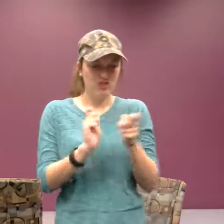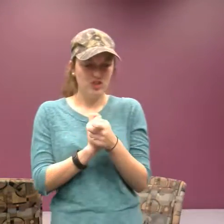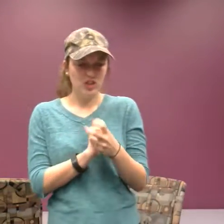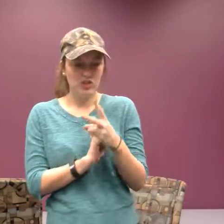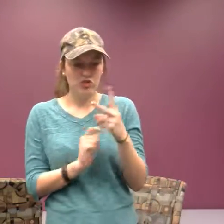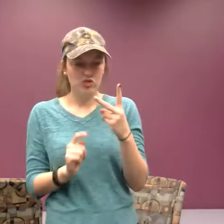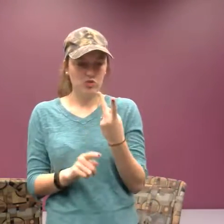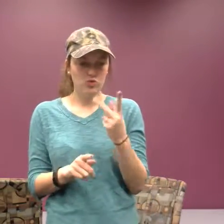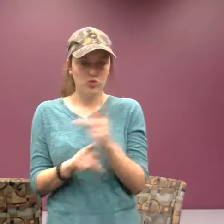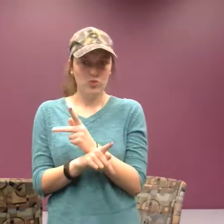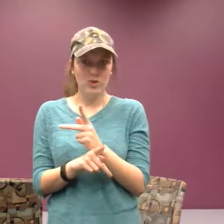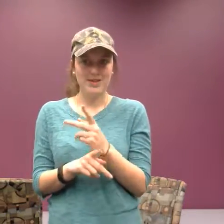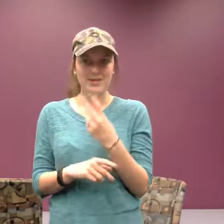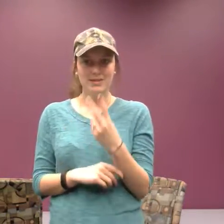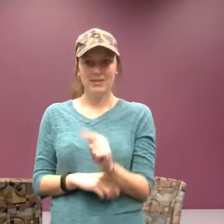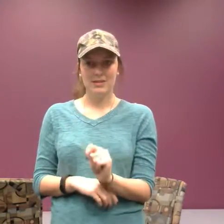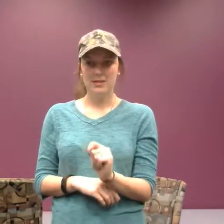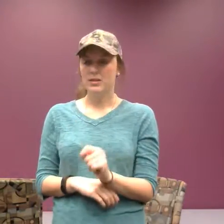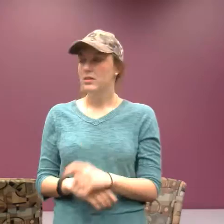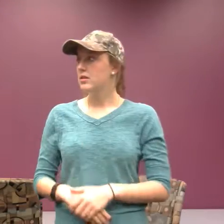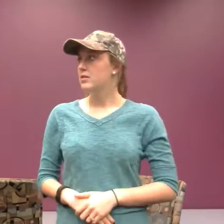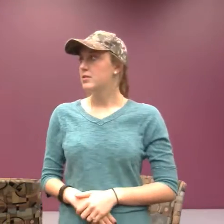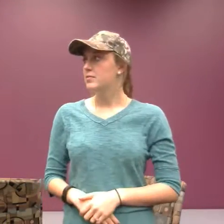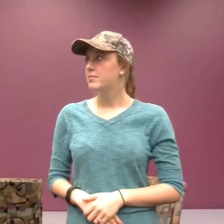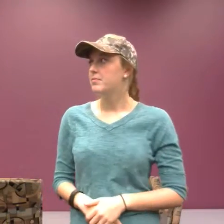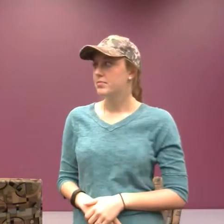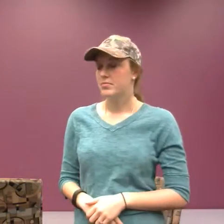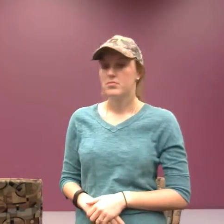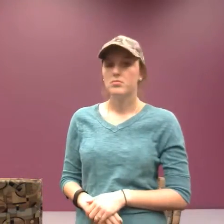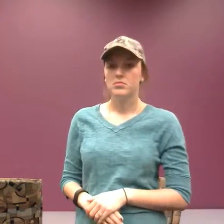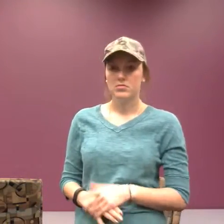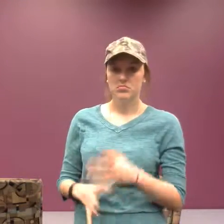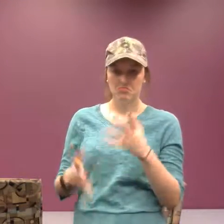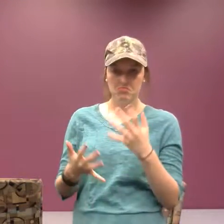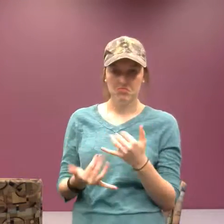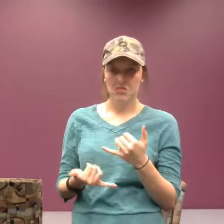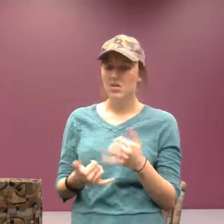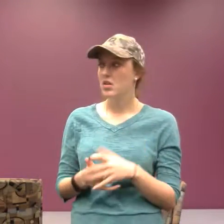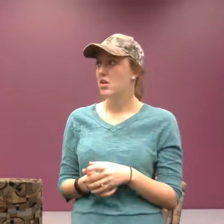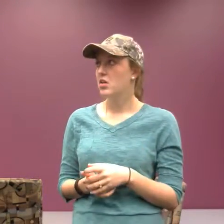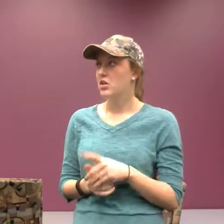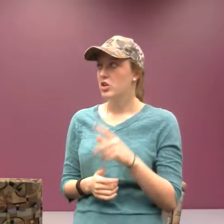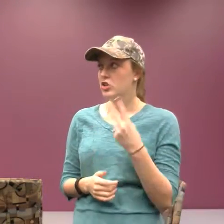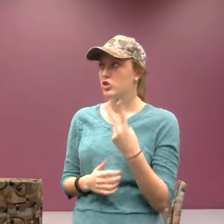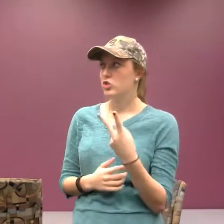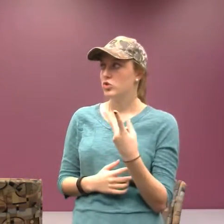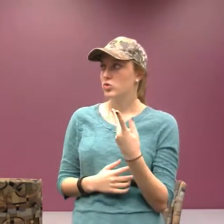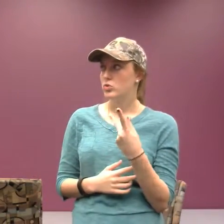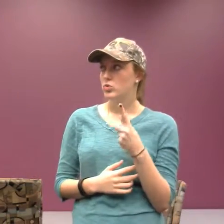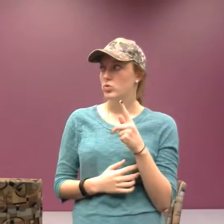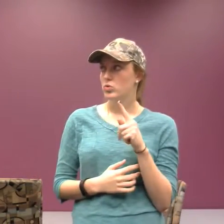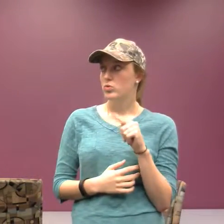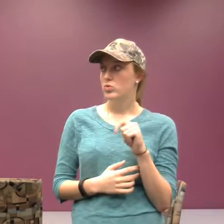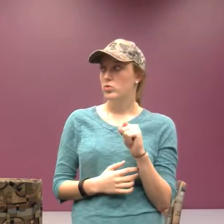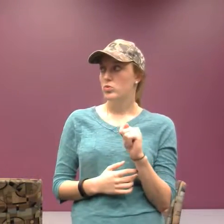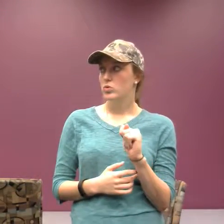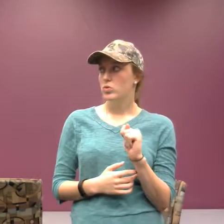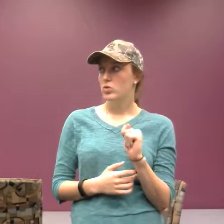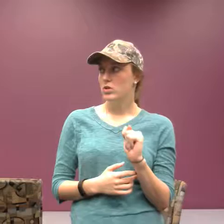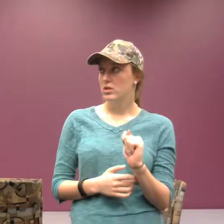2t, just like we did above, 2n, this would be 2t. So twice t, that